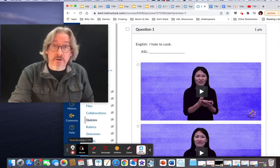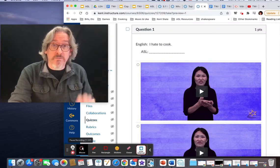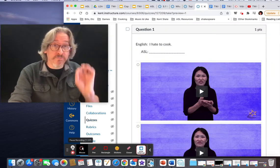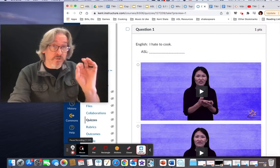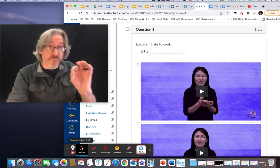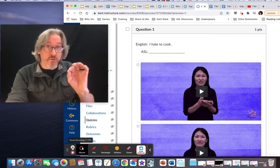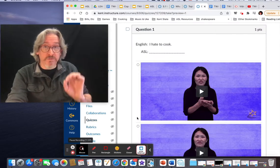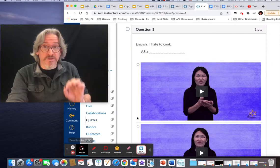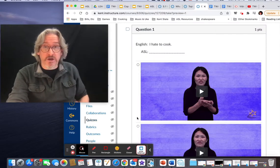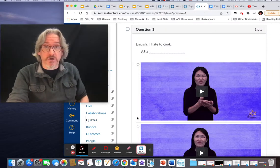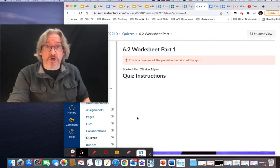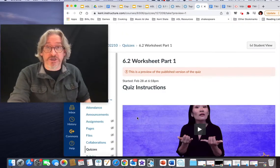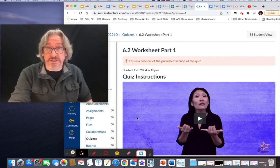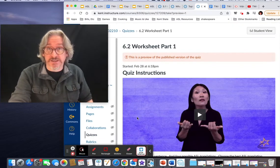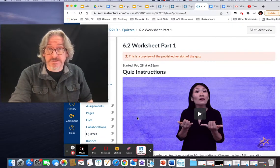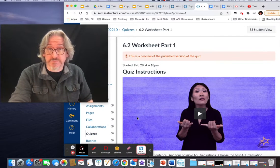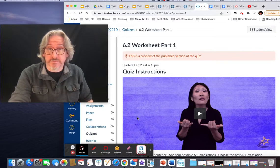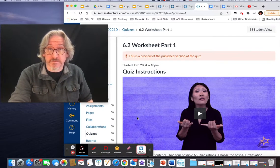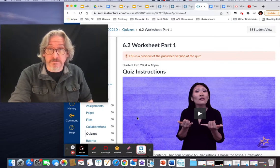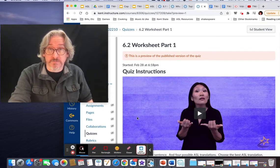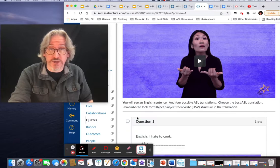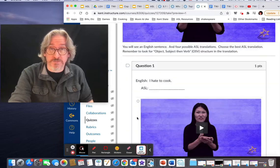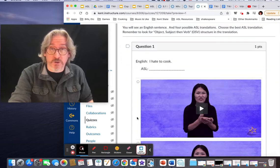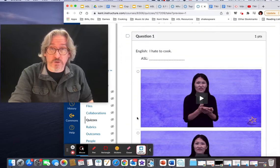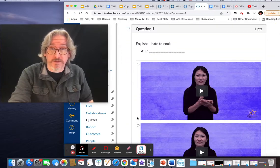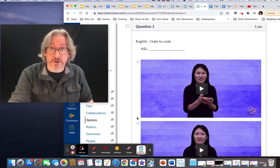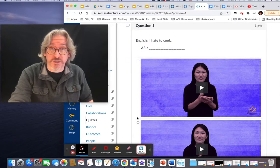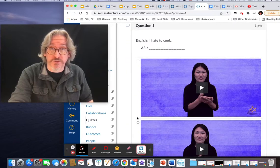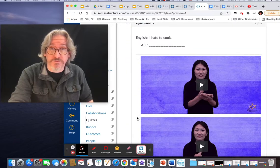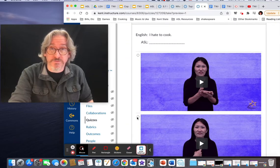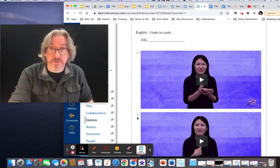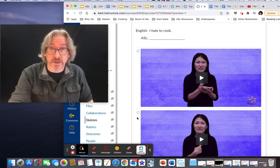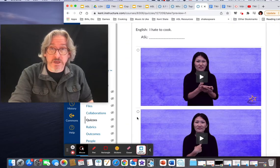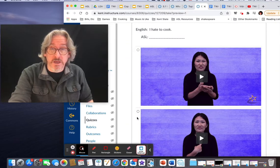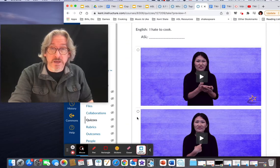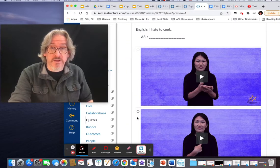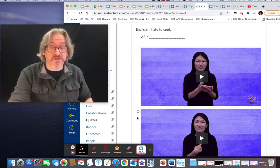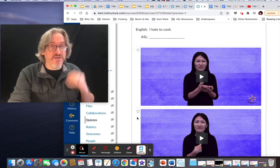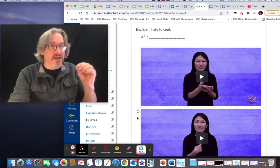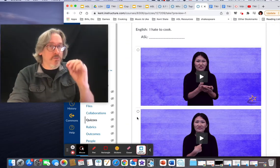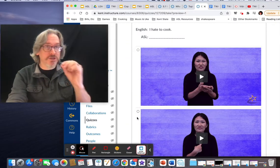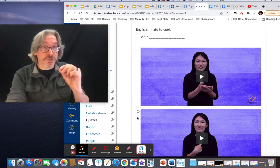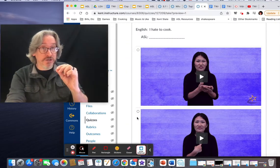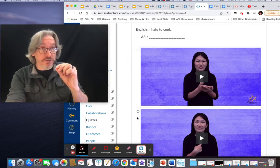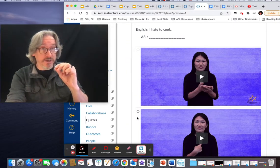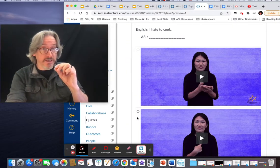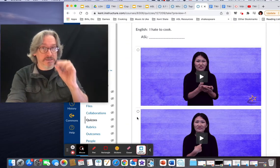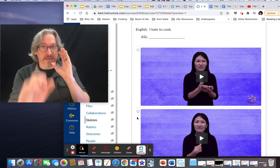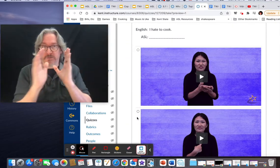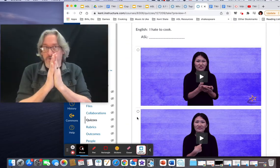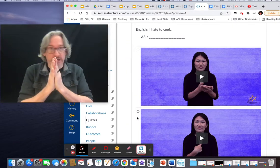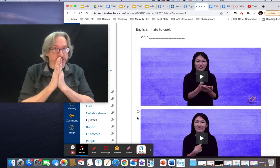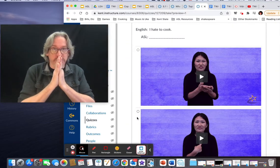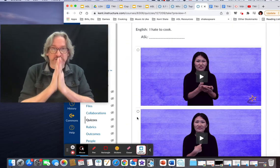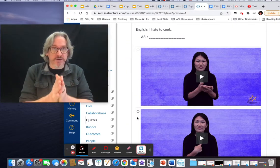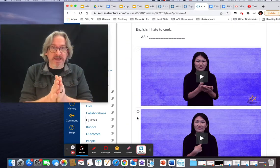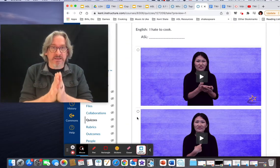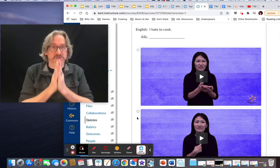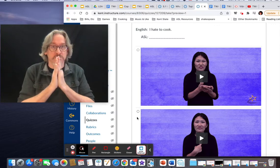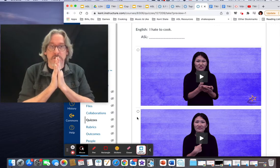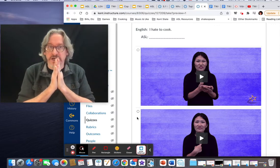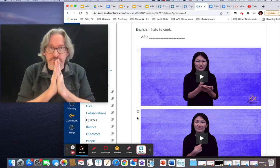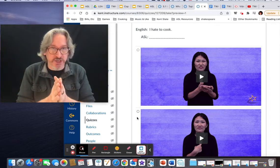now for the worksheets, worksheet part 1 and part 2. The thing I want you to do is, and here's what's going to